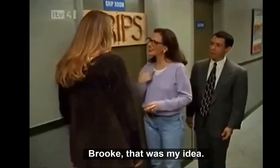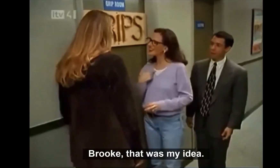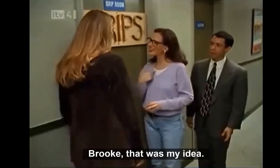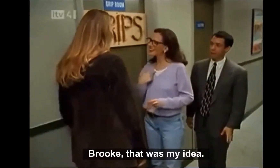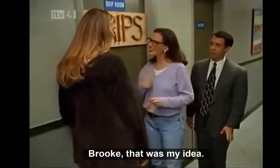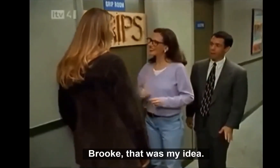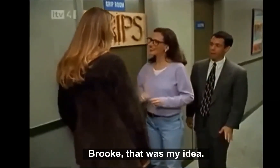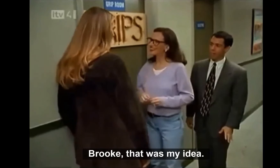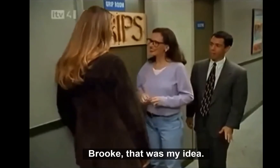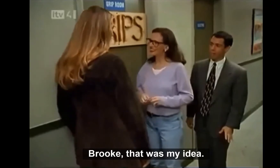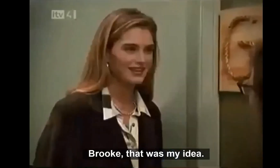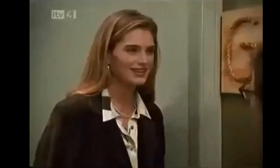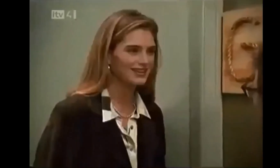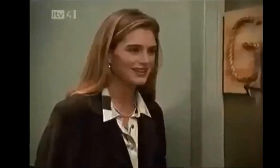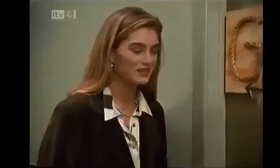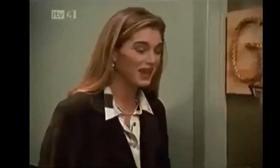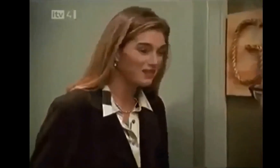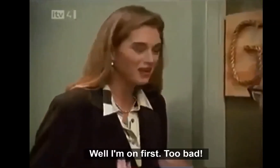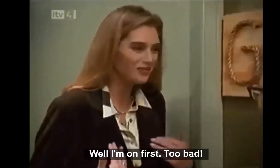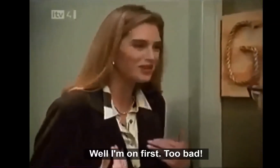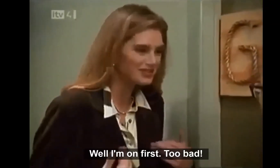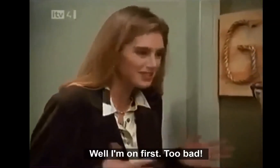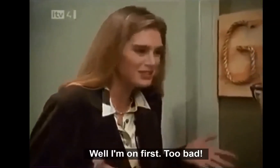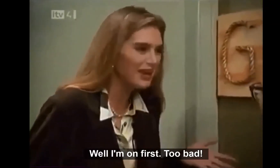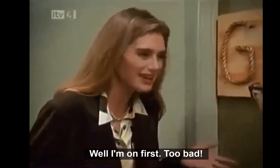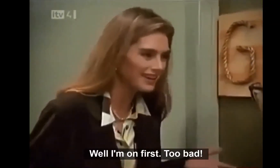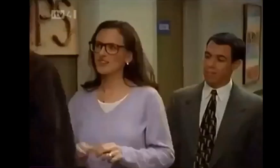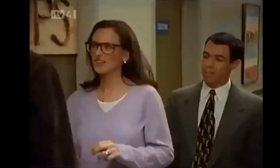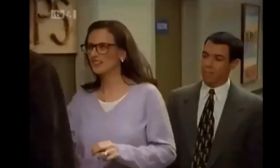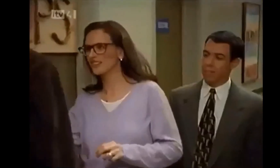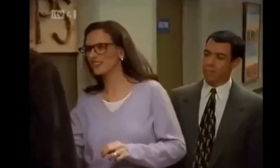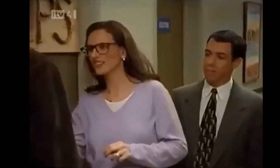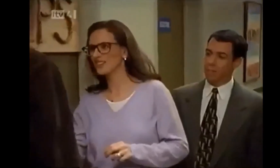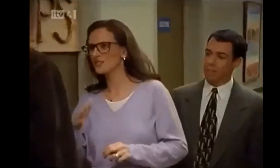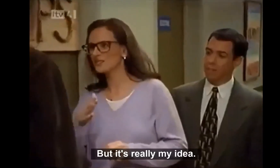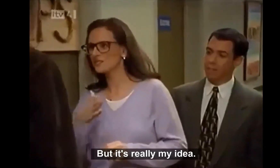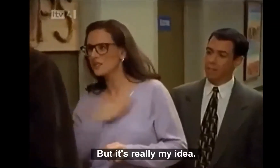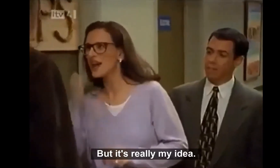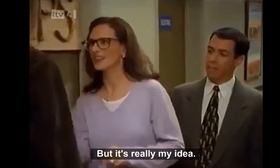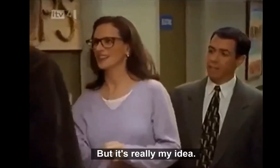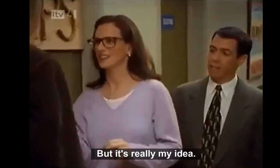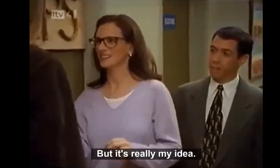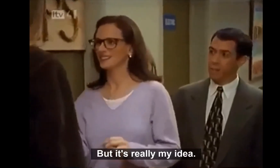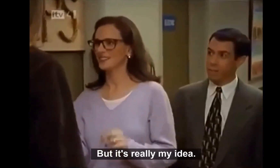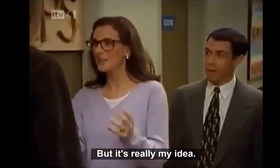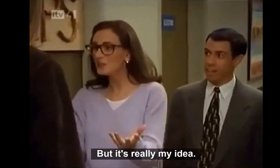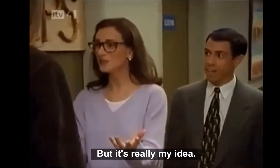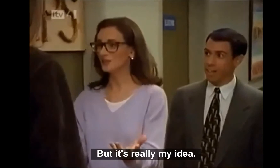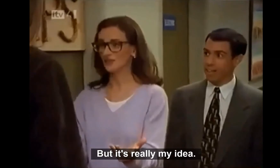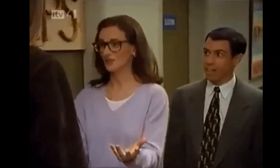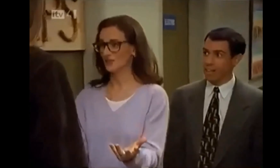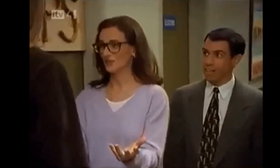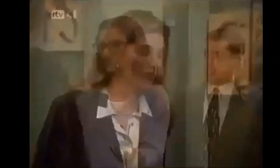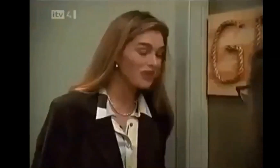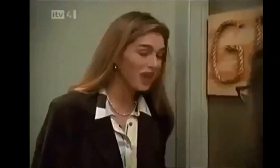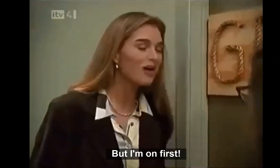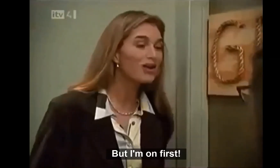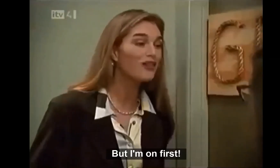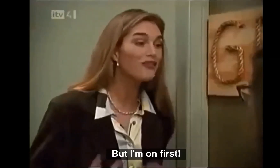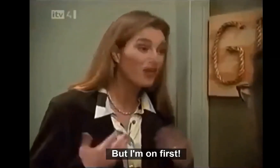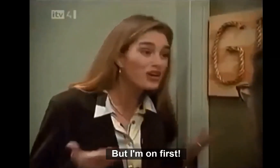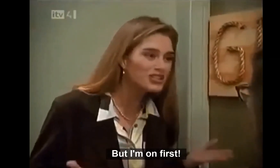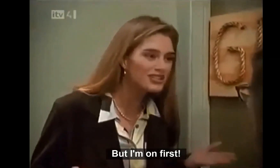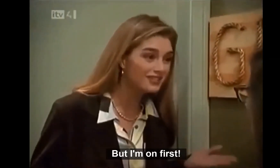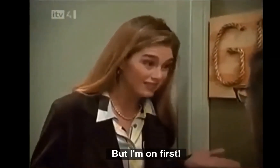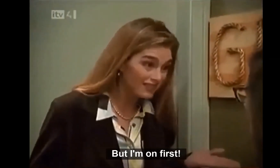Brooke, that was my idea. But I'm on first. Too bad. But it's really my idea. But I'm